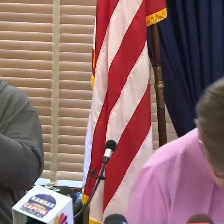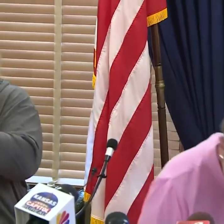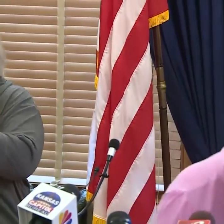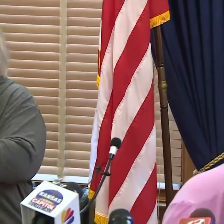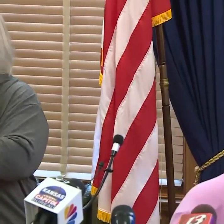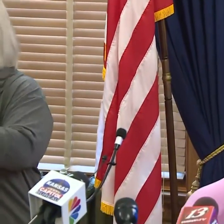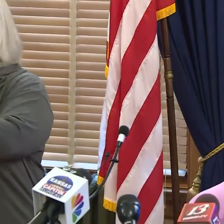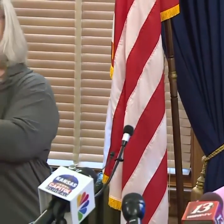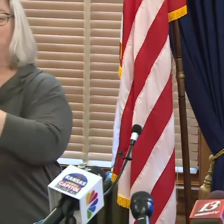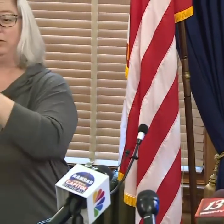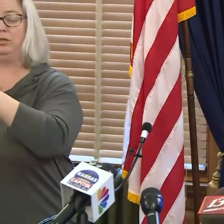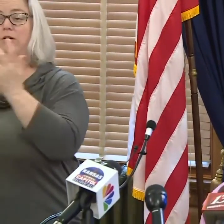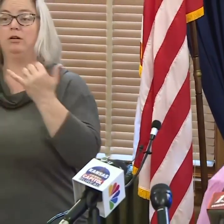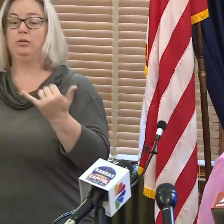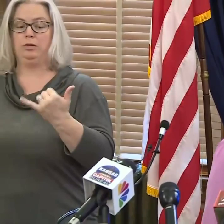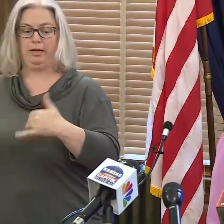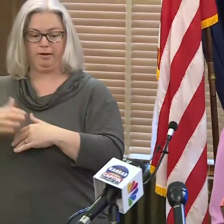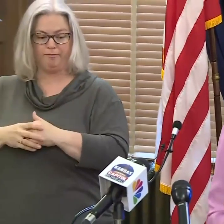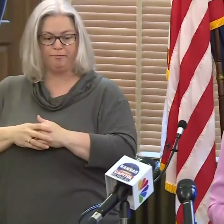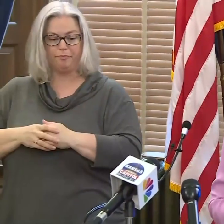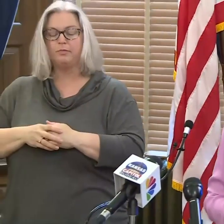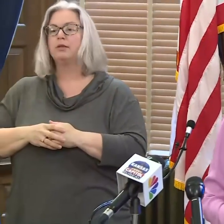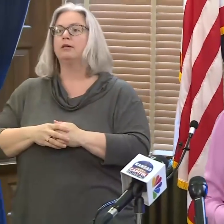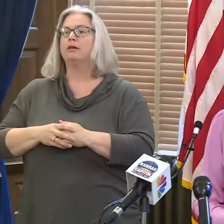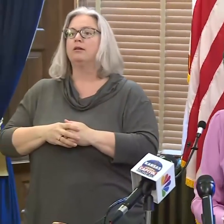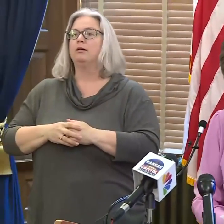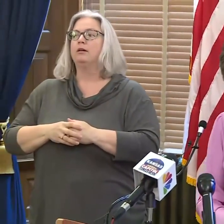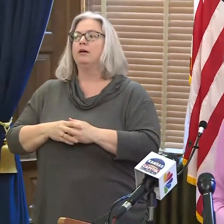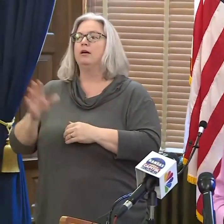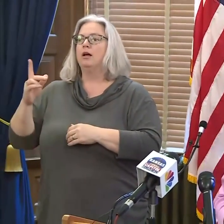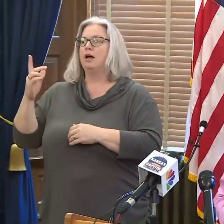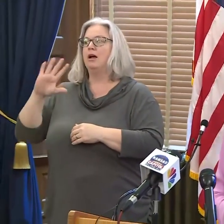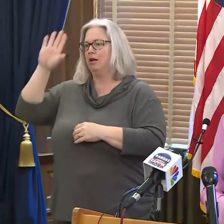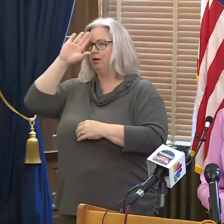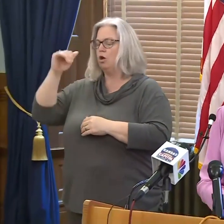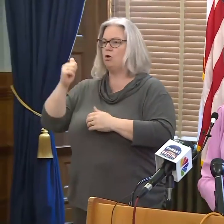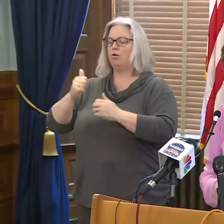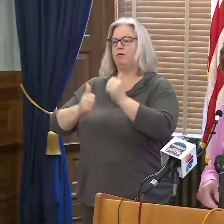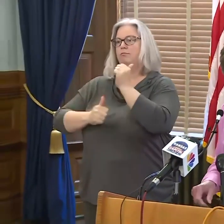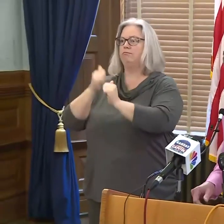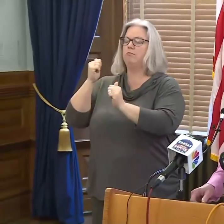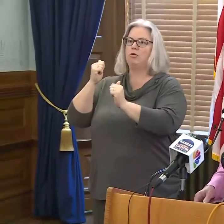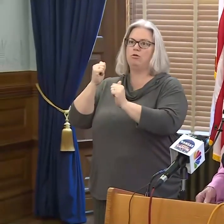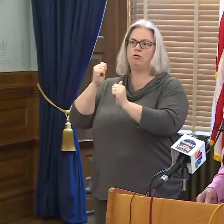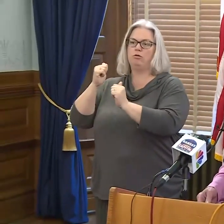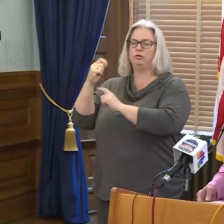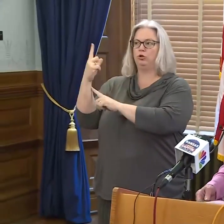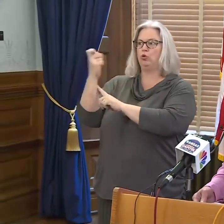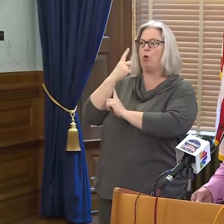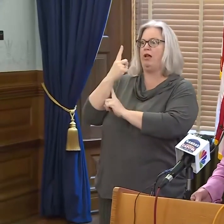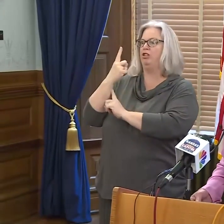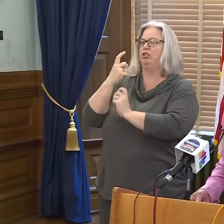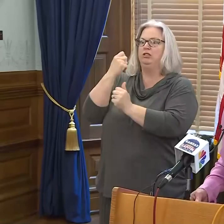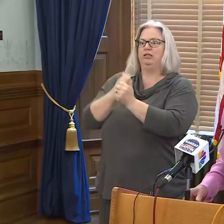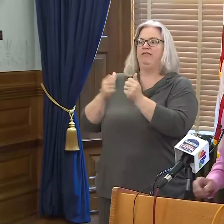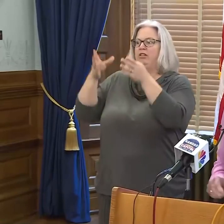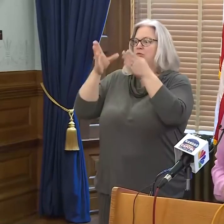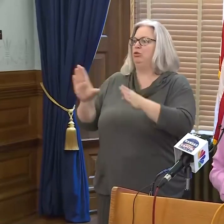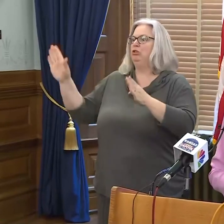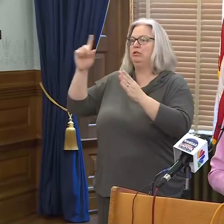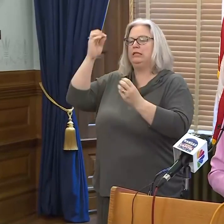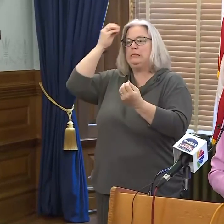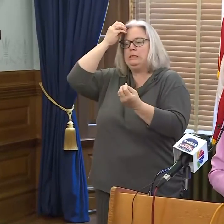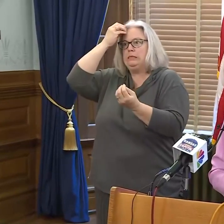Before we get started today, I want to answer the question I know is on every